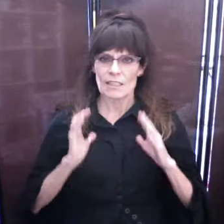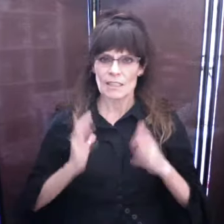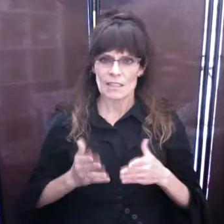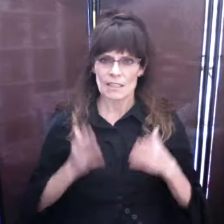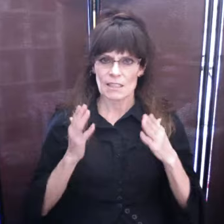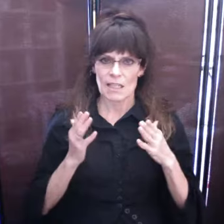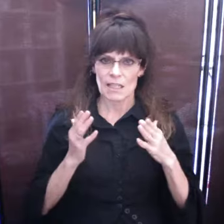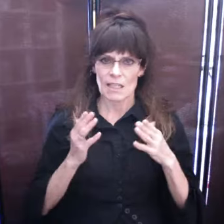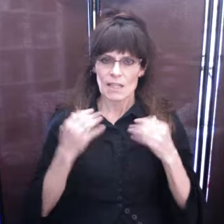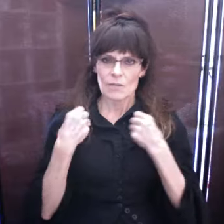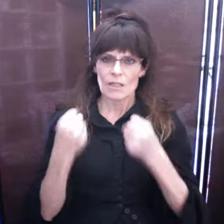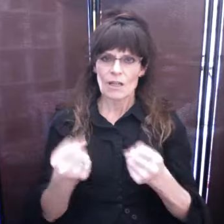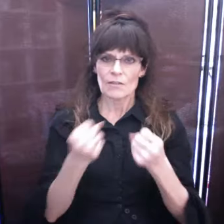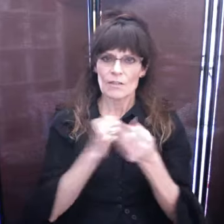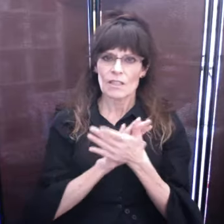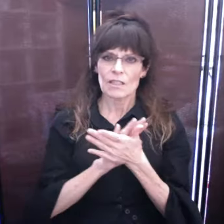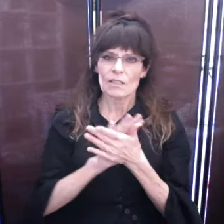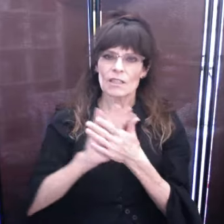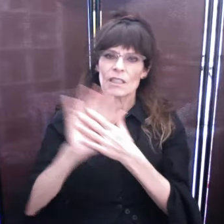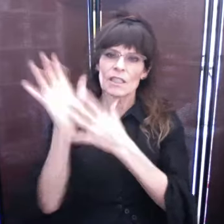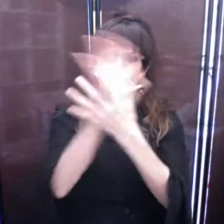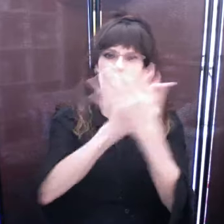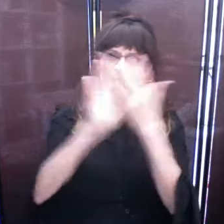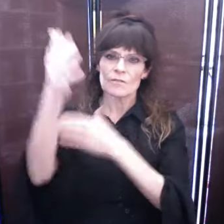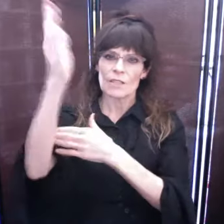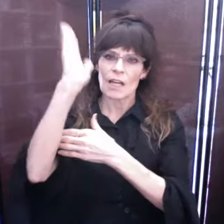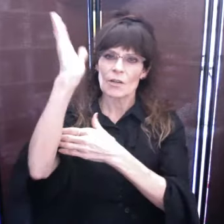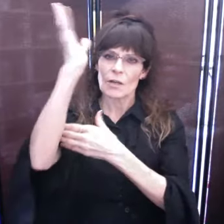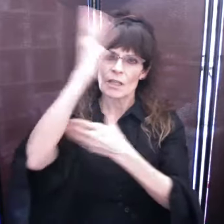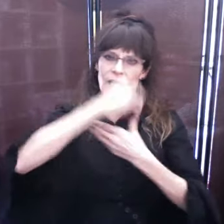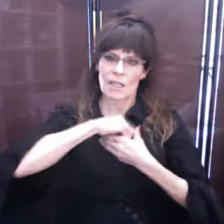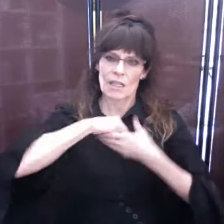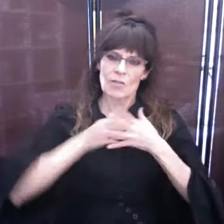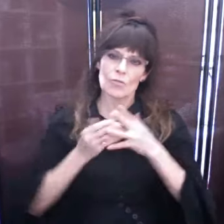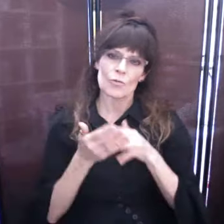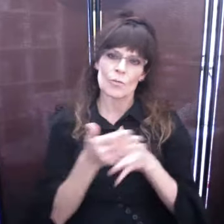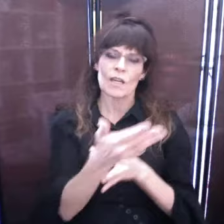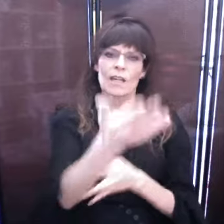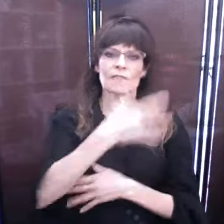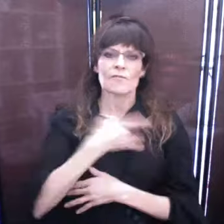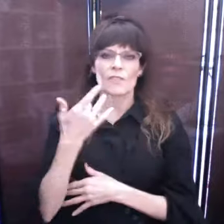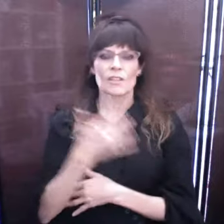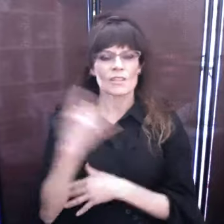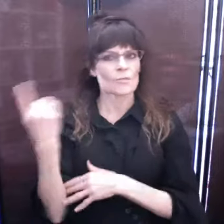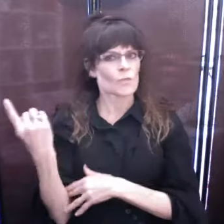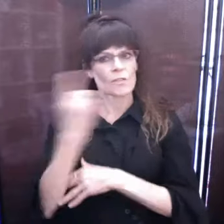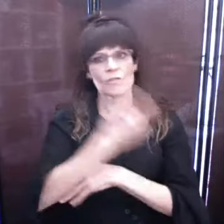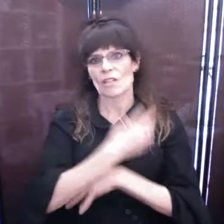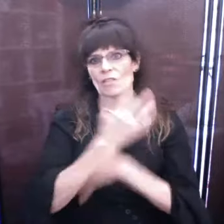recovery and the clean wind of God is just blowing in and through me, and like I can feel it. Right? It's just one of those days where you're just on fire for recovery. And I